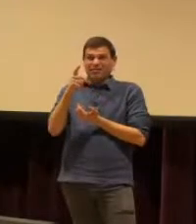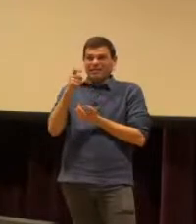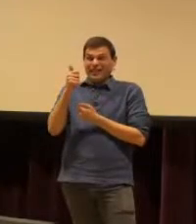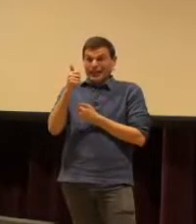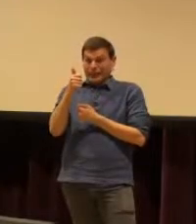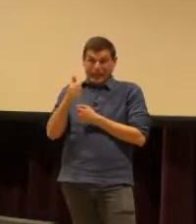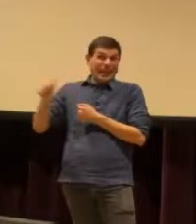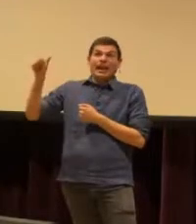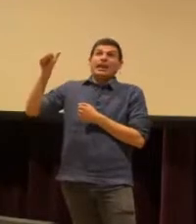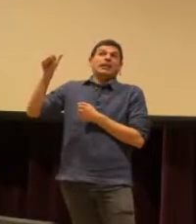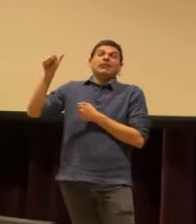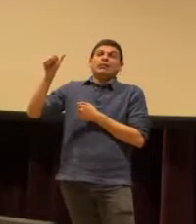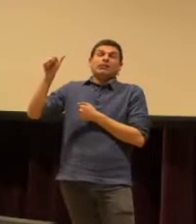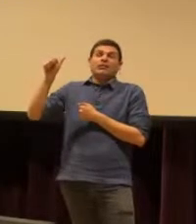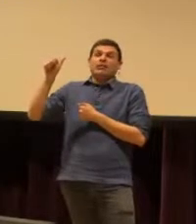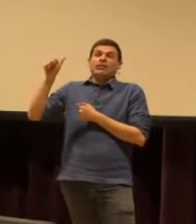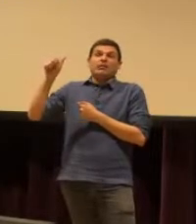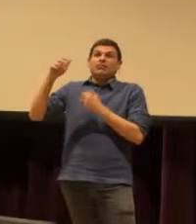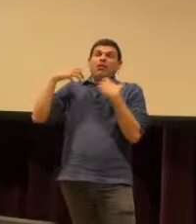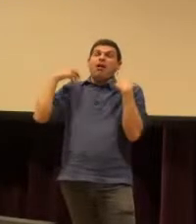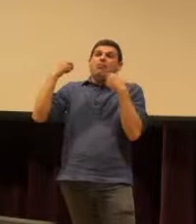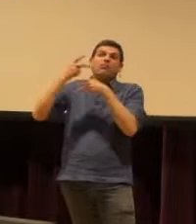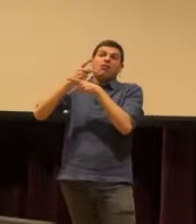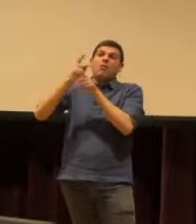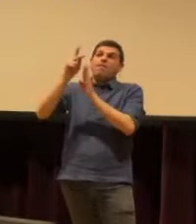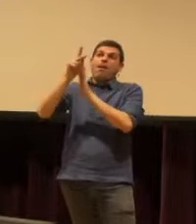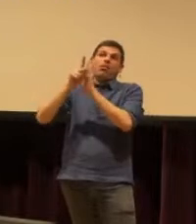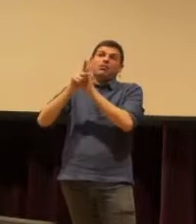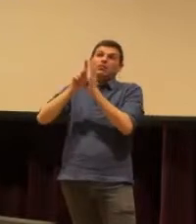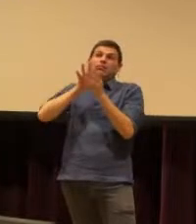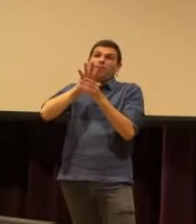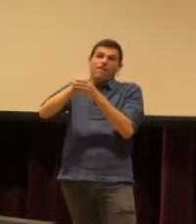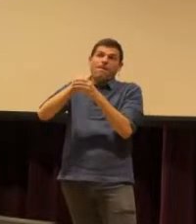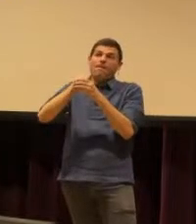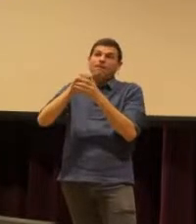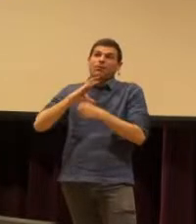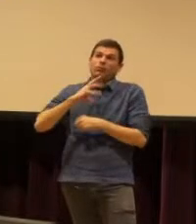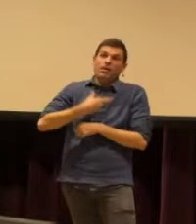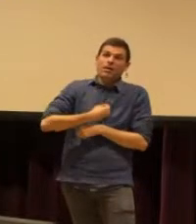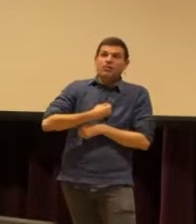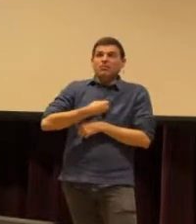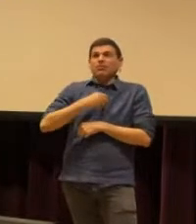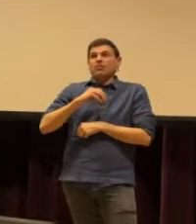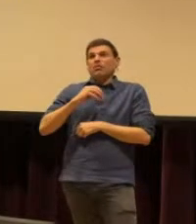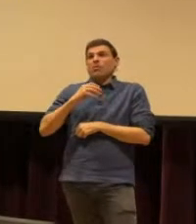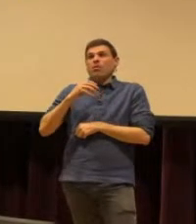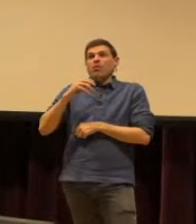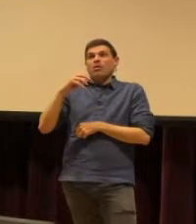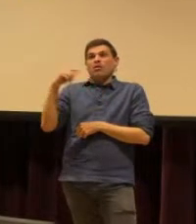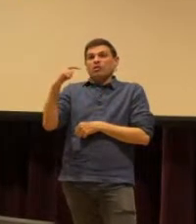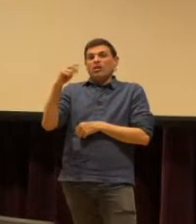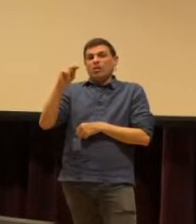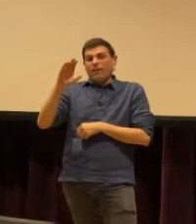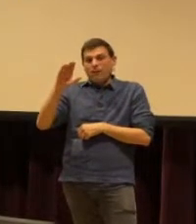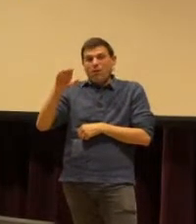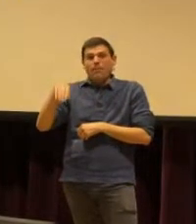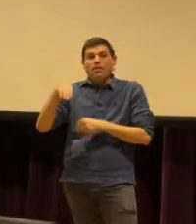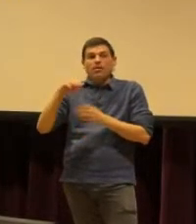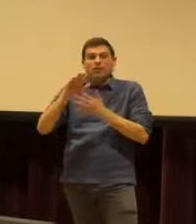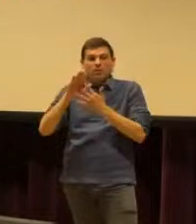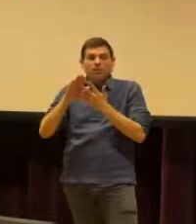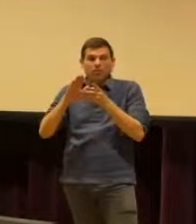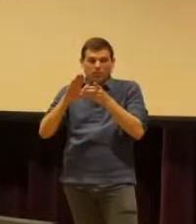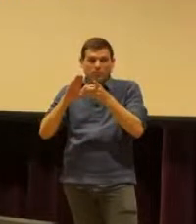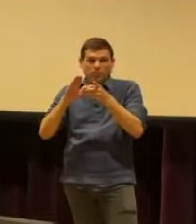progressive, queer progressive healthcare policy came out of it. I mean, Cecilia Gentili's coin clinic